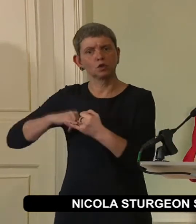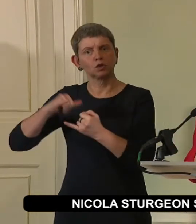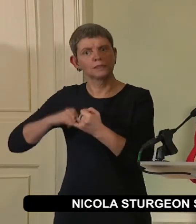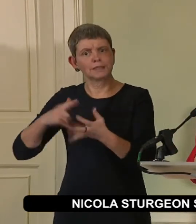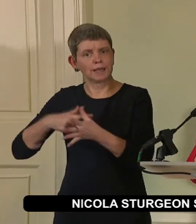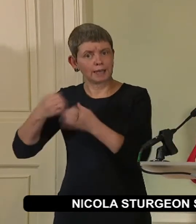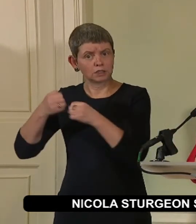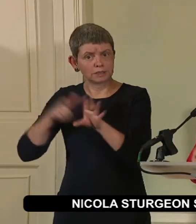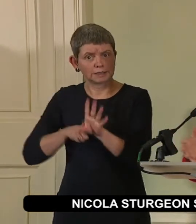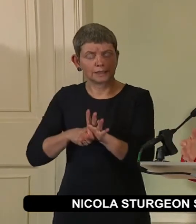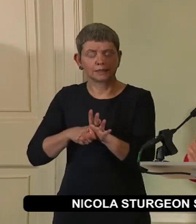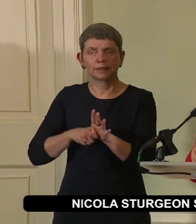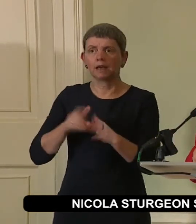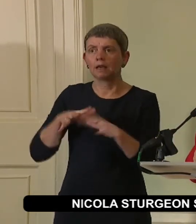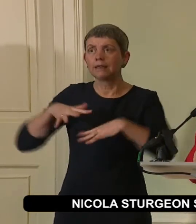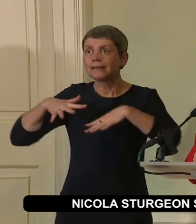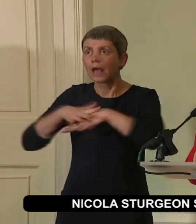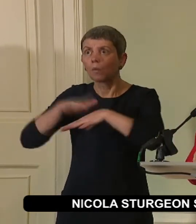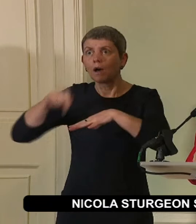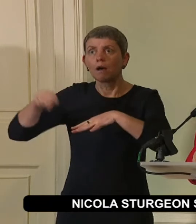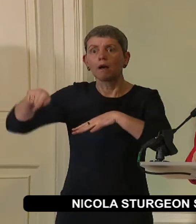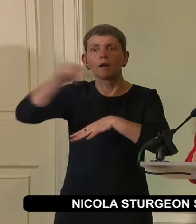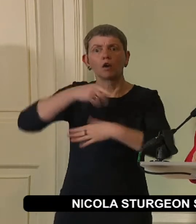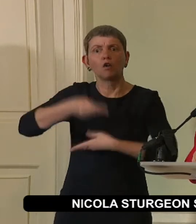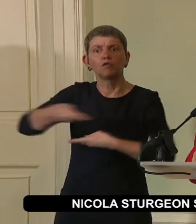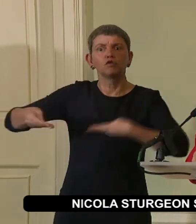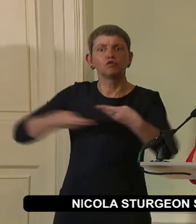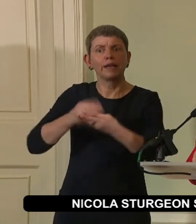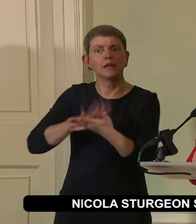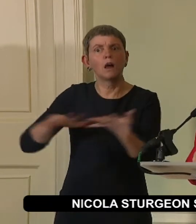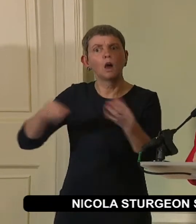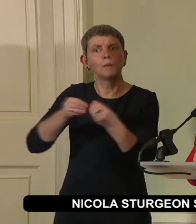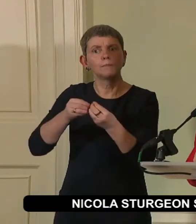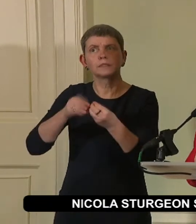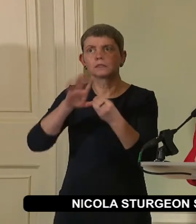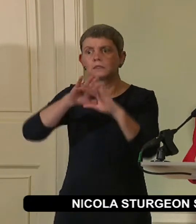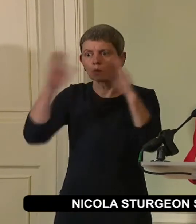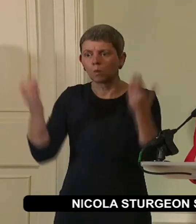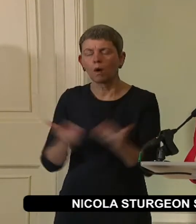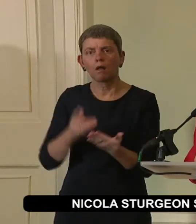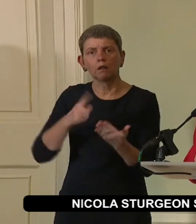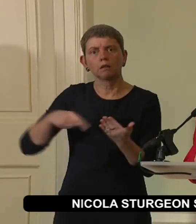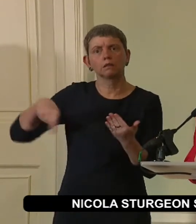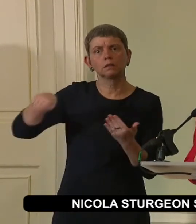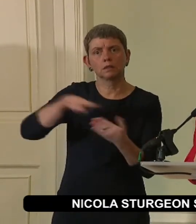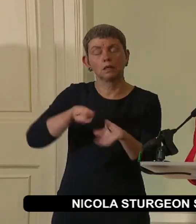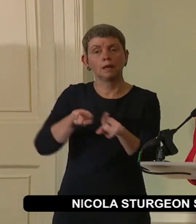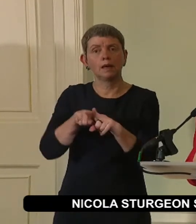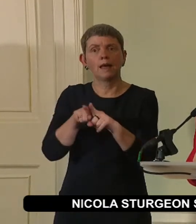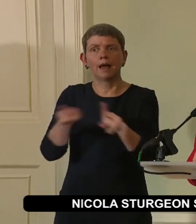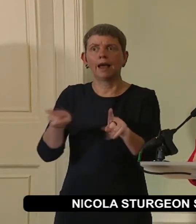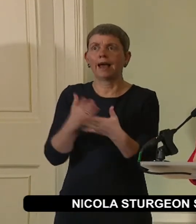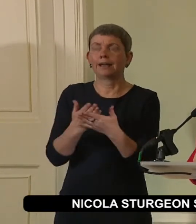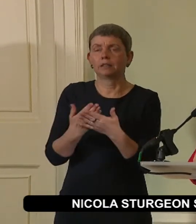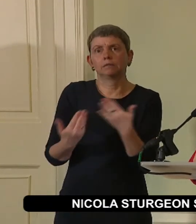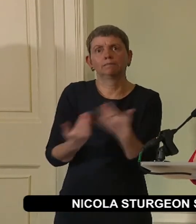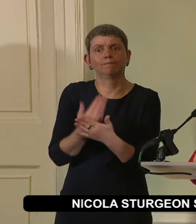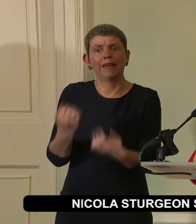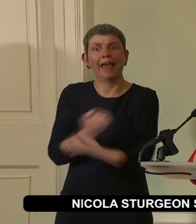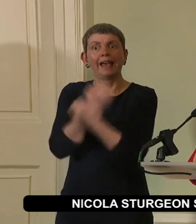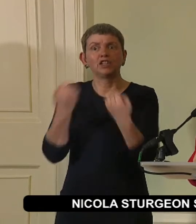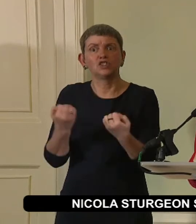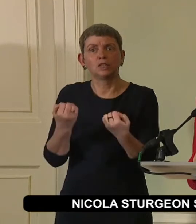across the world, and a state-owned investment bank ready to help the country reap the industrial benefits of our vast renewable